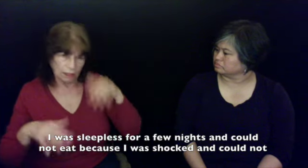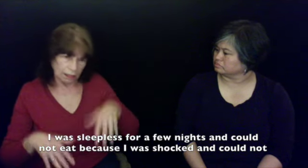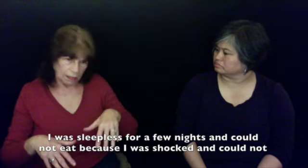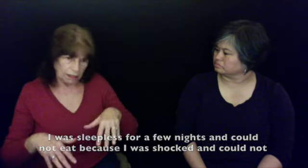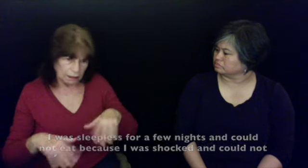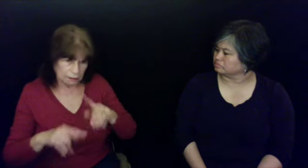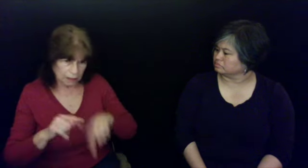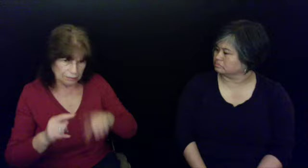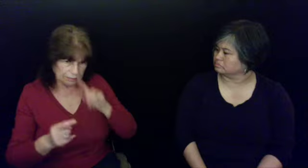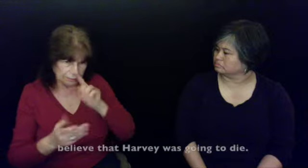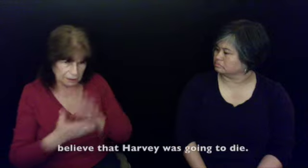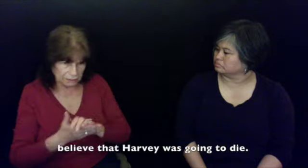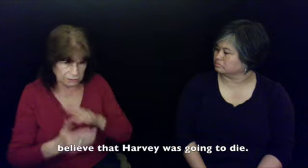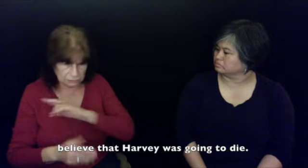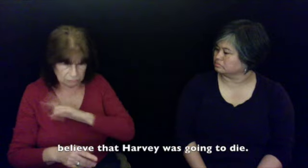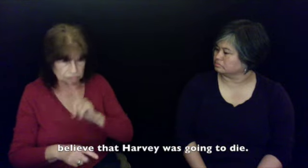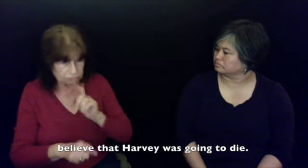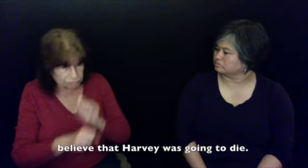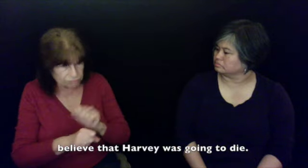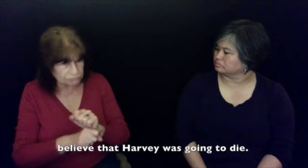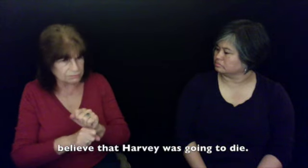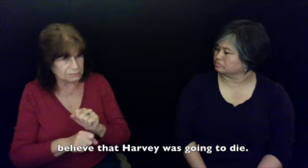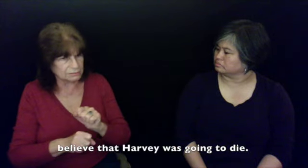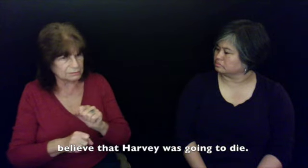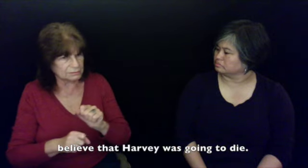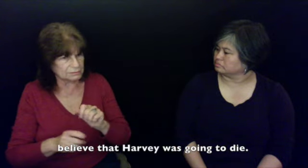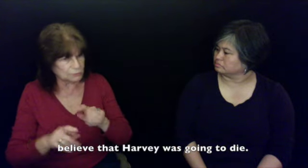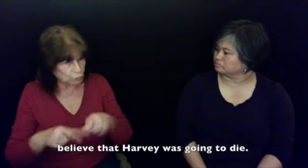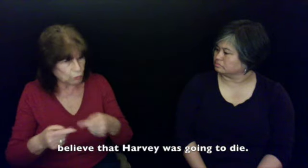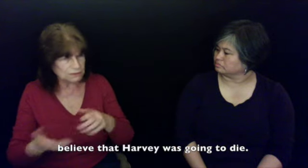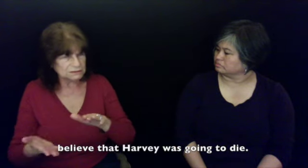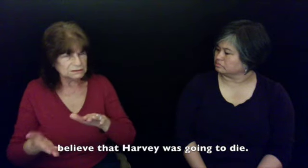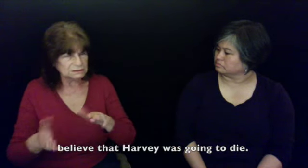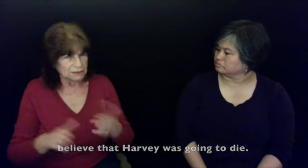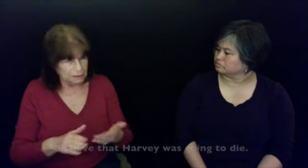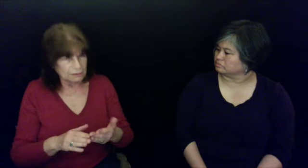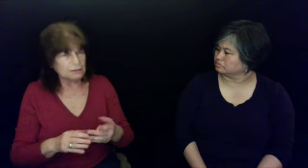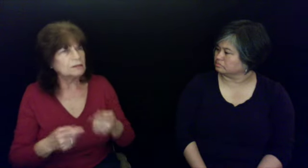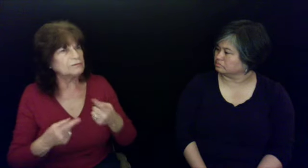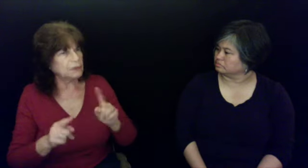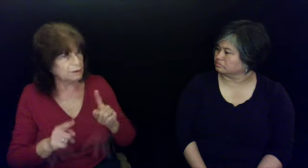could not believe that Harvey was going to die.